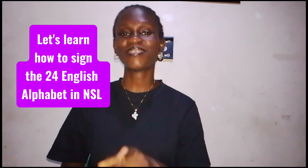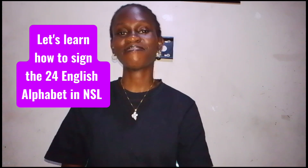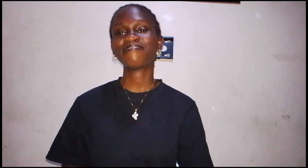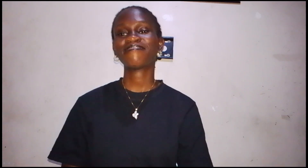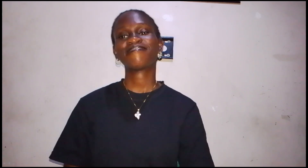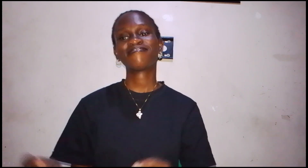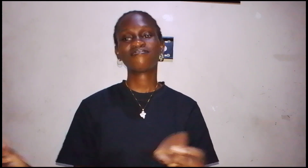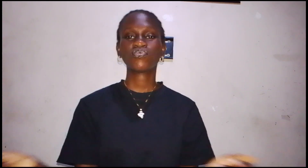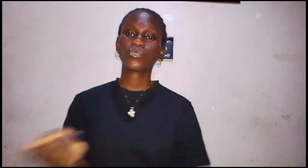NSL.